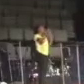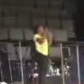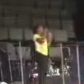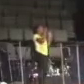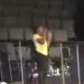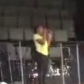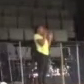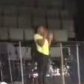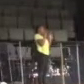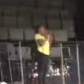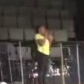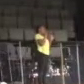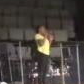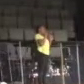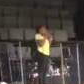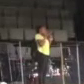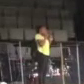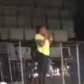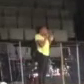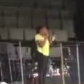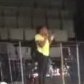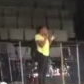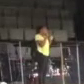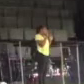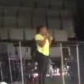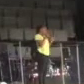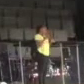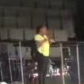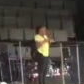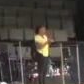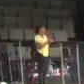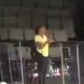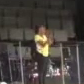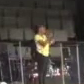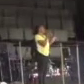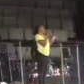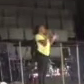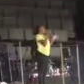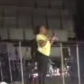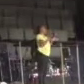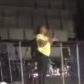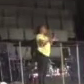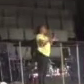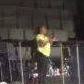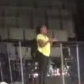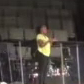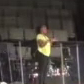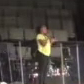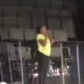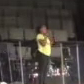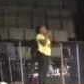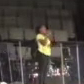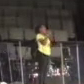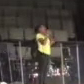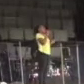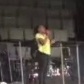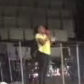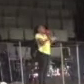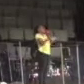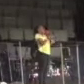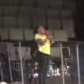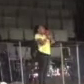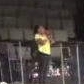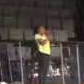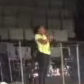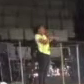from the truth. John 8 and 44 says, He's always hated the truth, because there's no truth in him. When he lies,